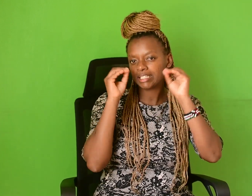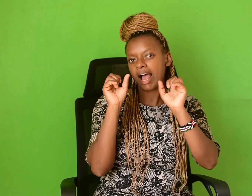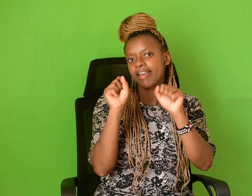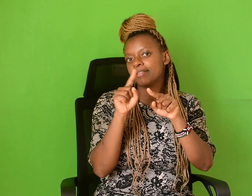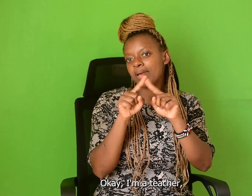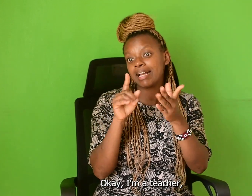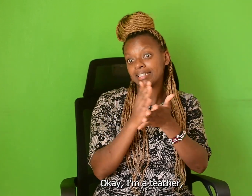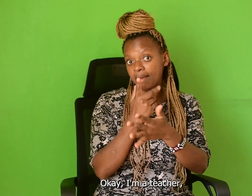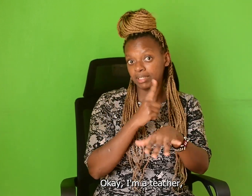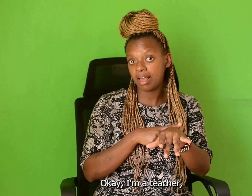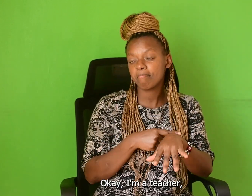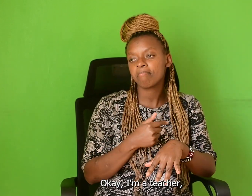Okay, I'm a teacher,